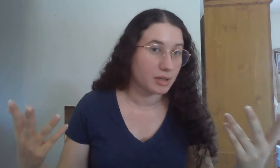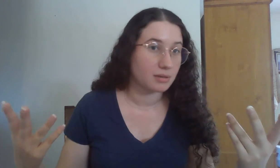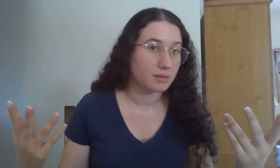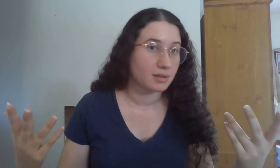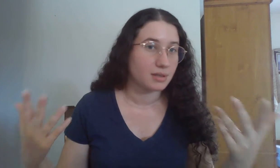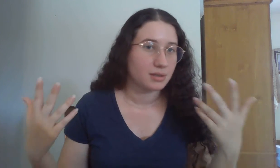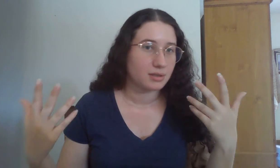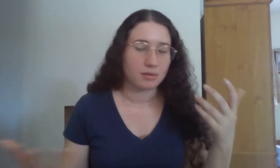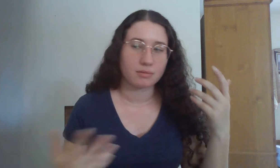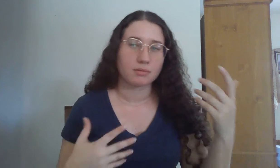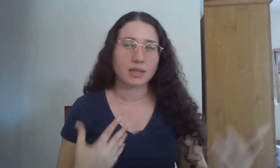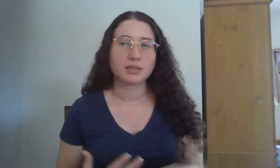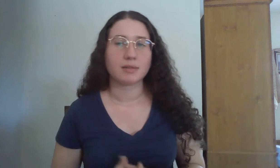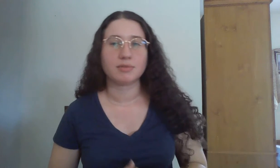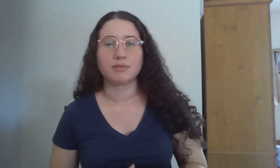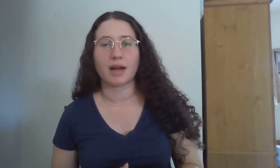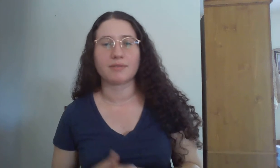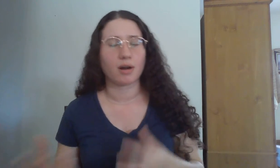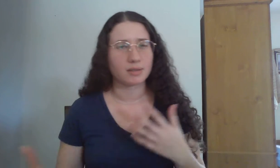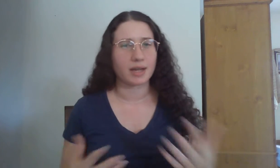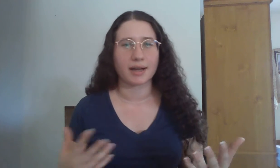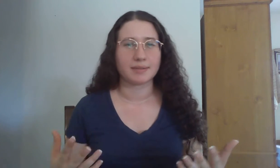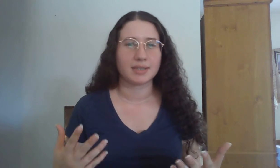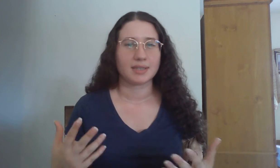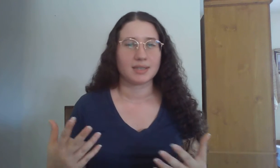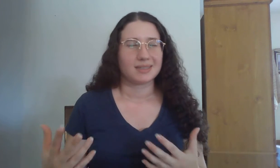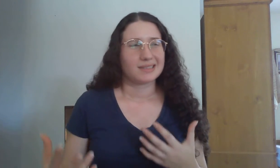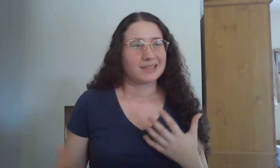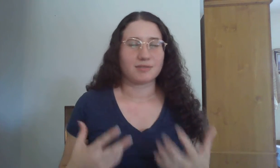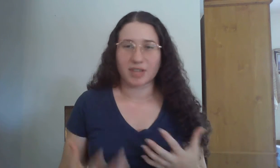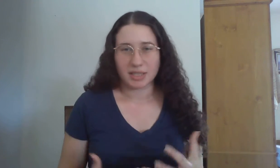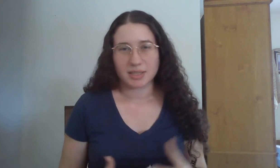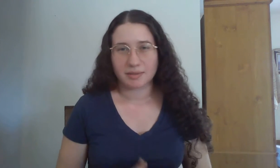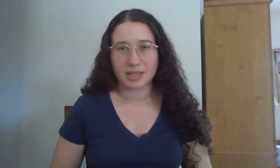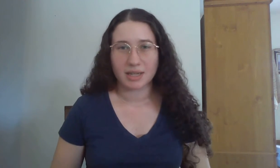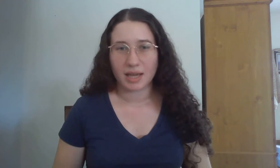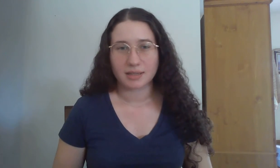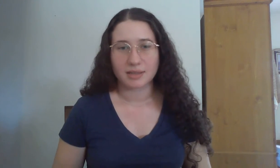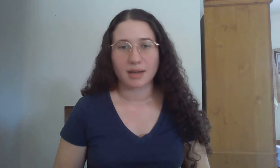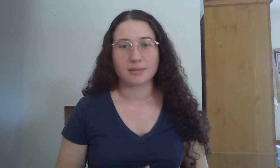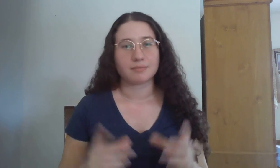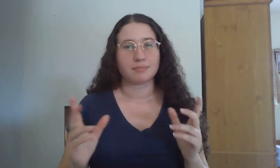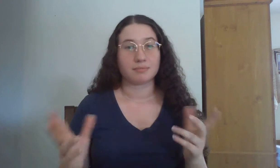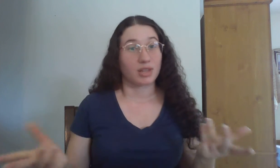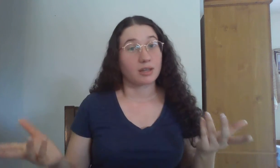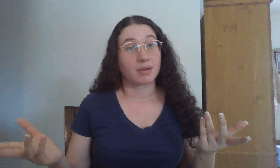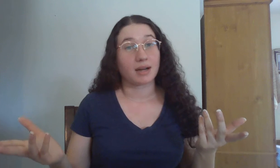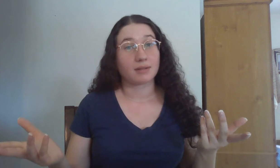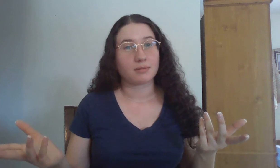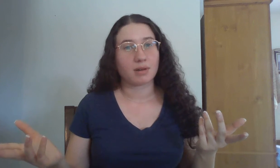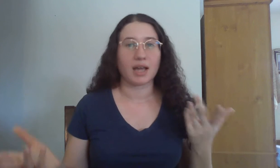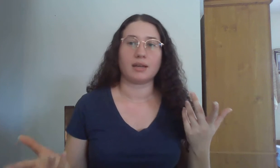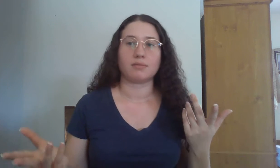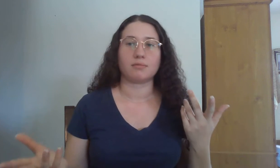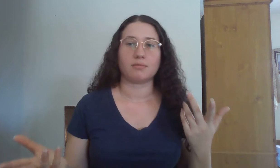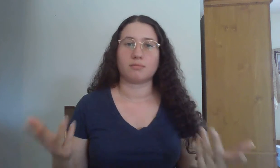showing. So next time you have a hard time conveying something in ASL, think about, hey,